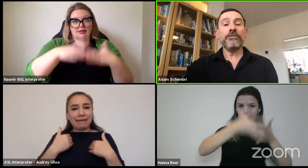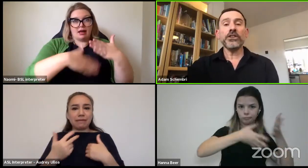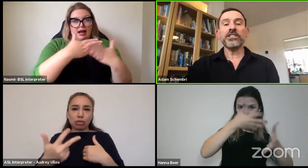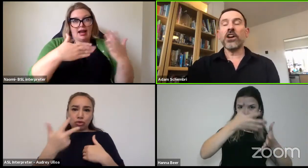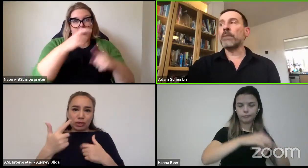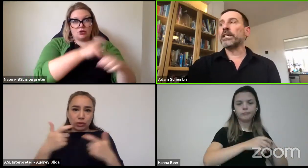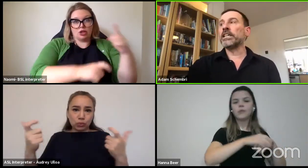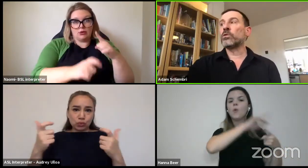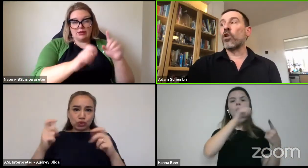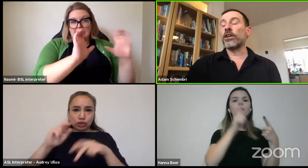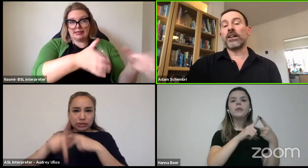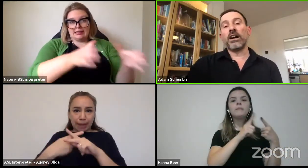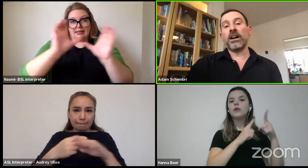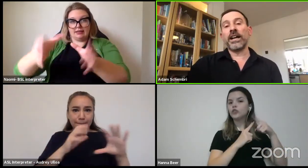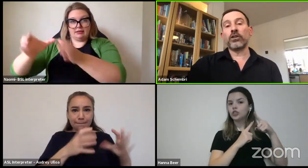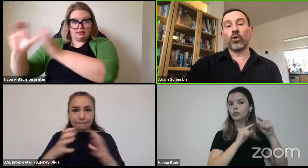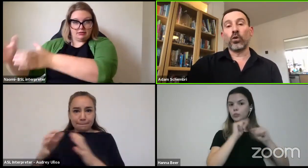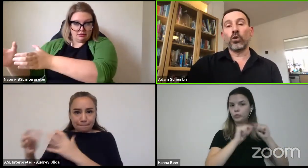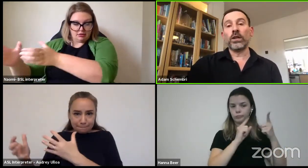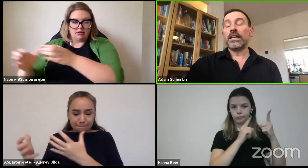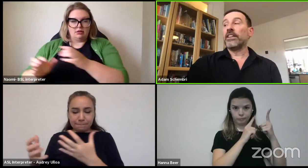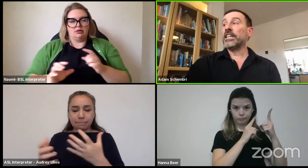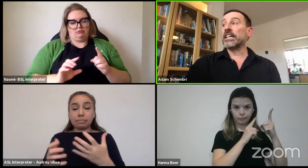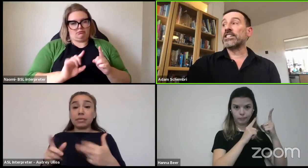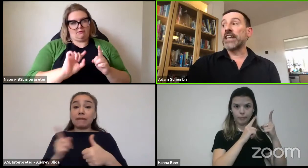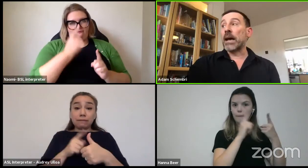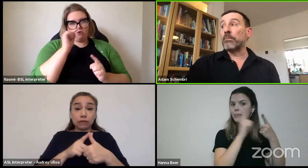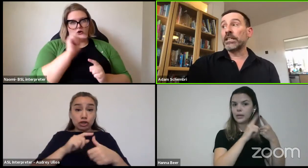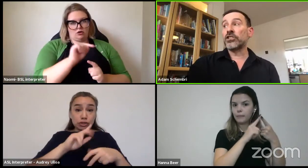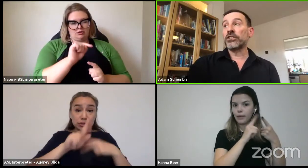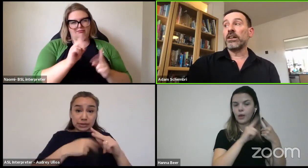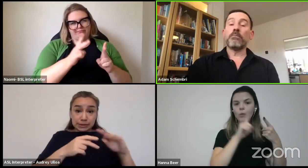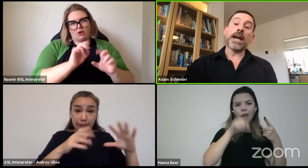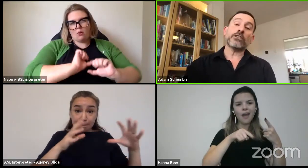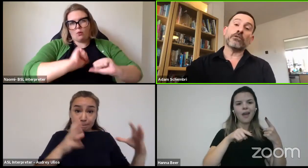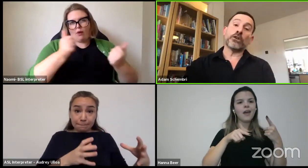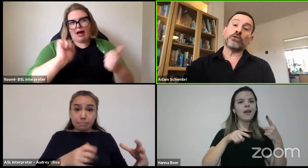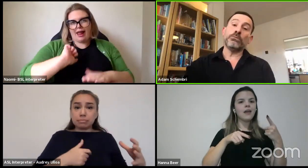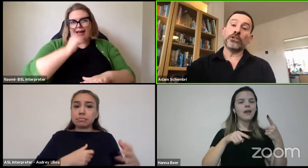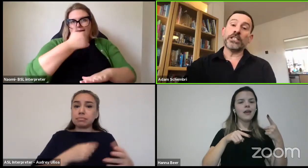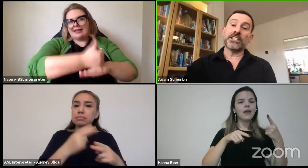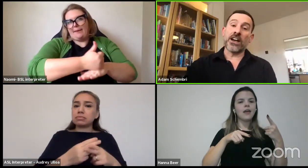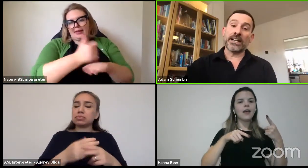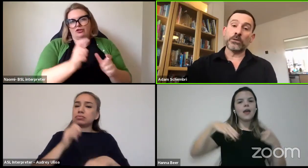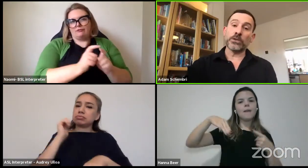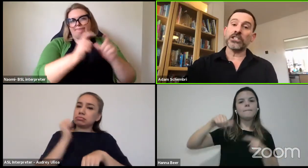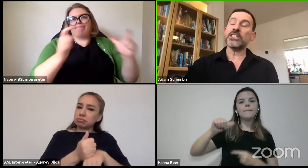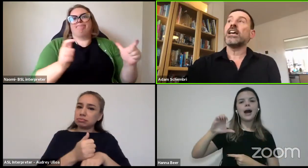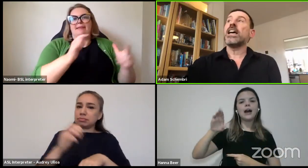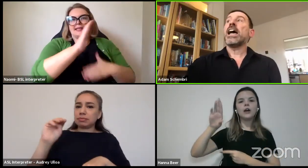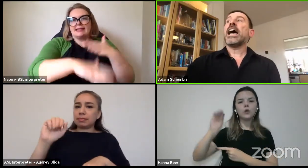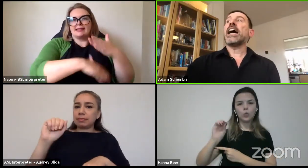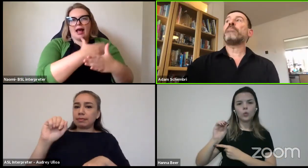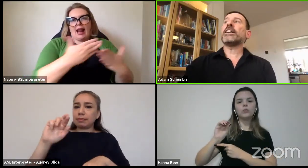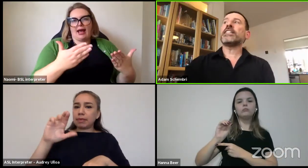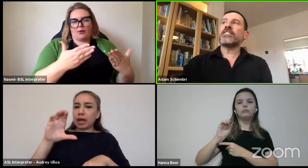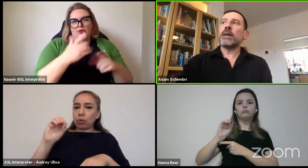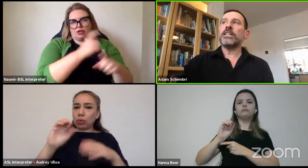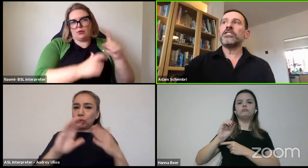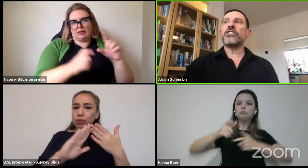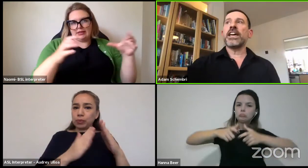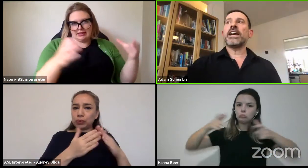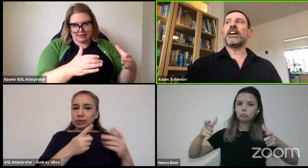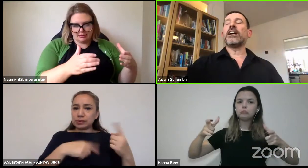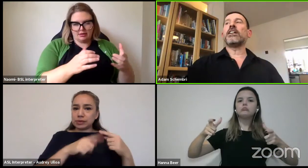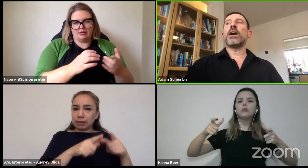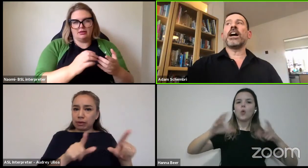The first type is what I call the established macro community sign languages. And by